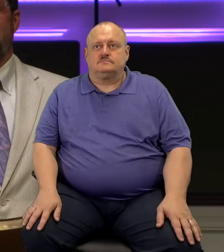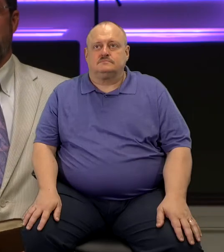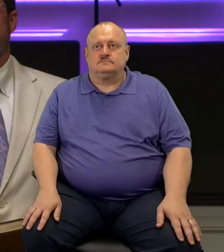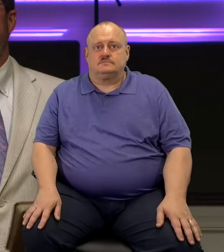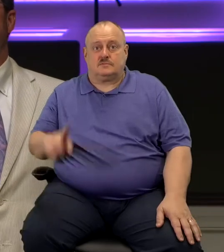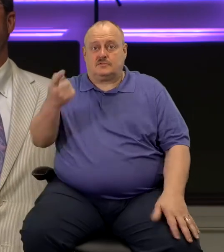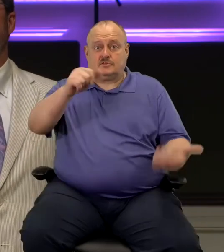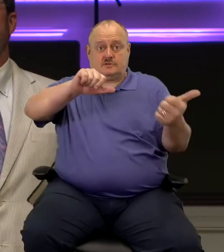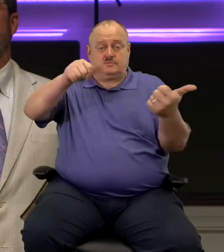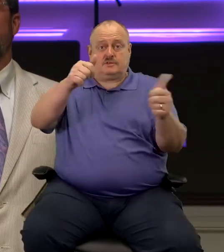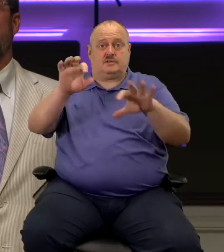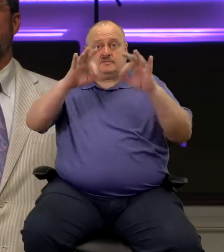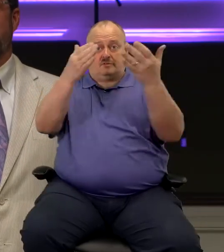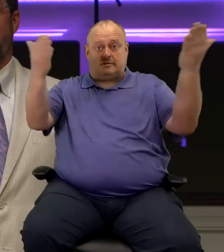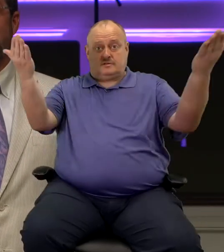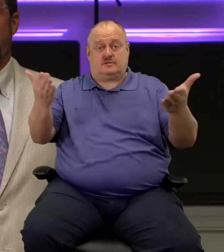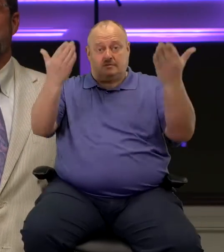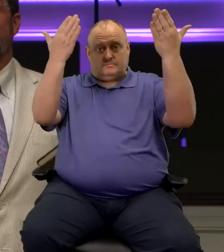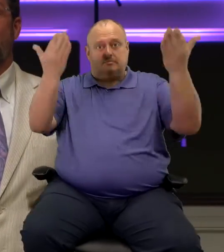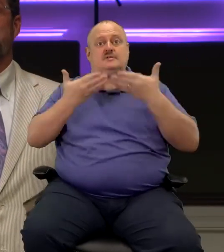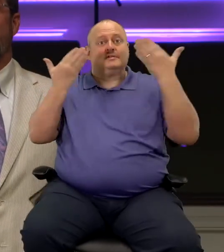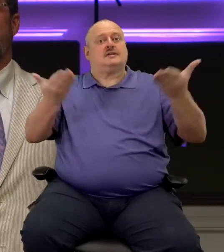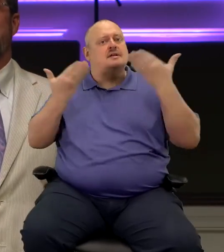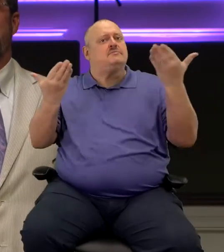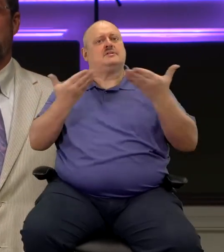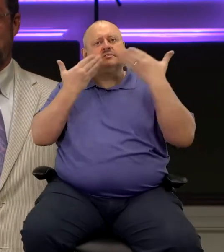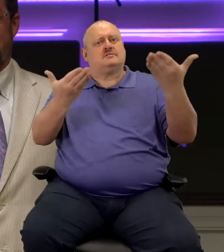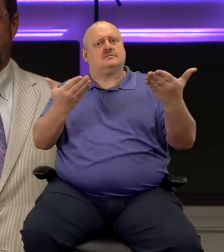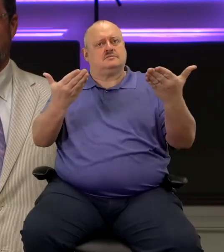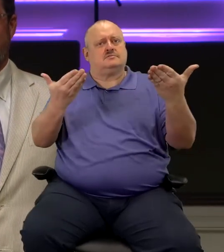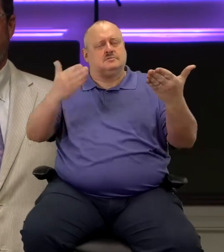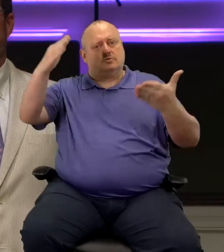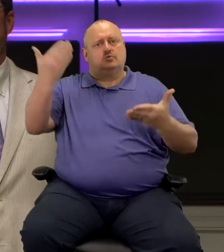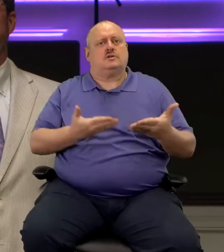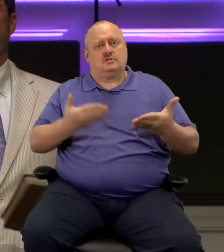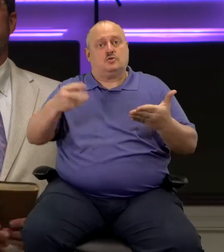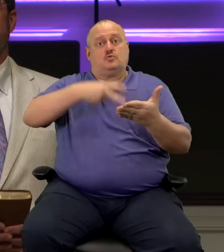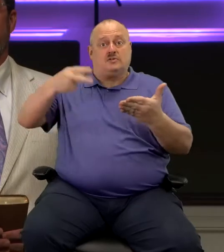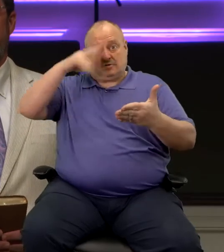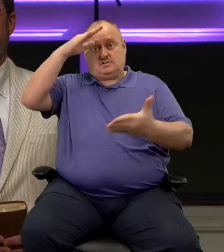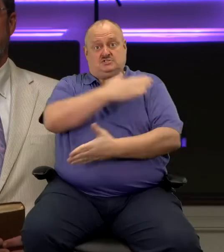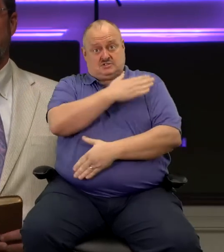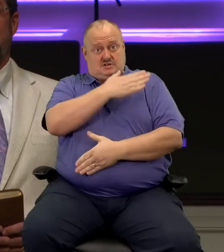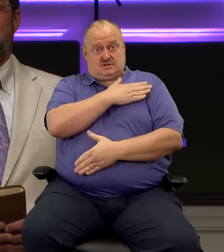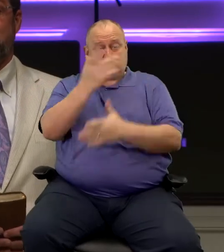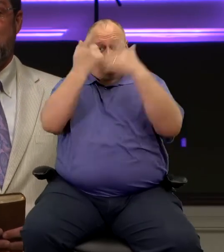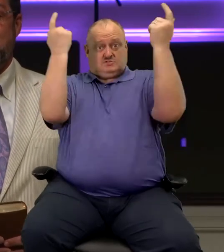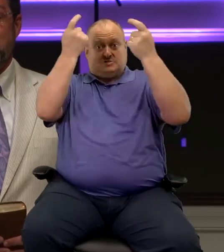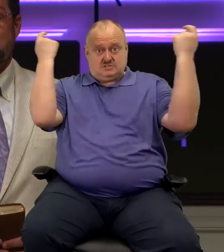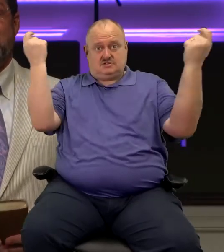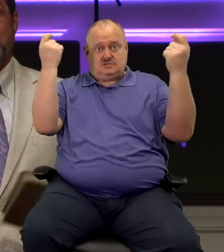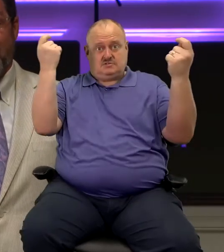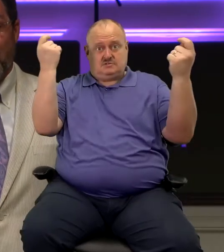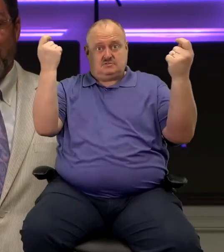First Baptist family, it is my privilege to welcome you today to Resurrection Sunday, the day that we celebrate that the tomb is